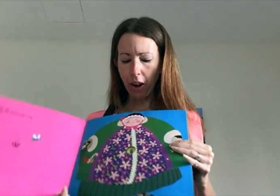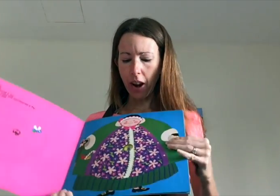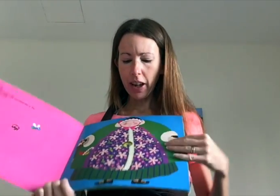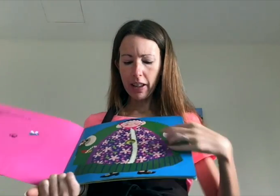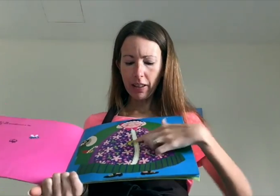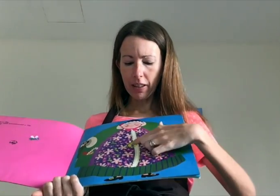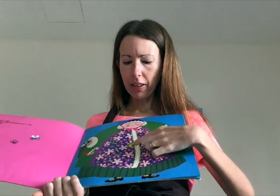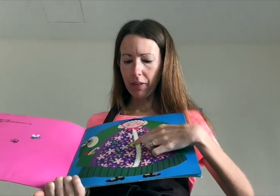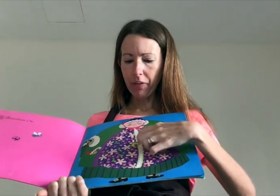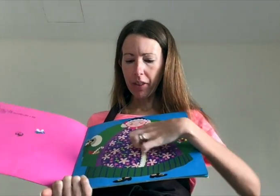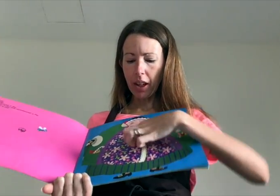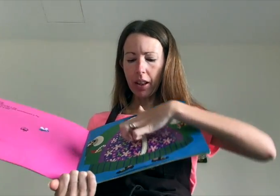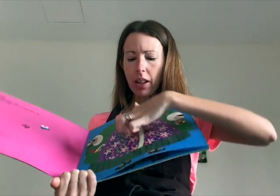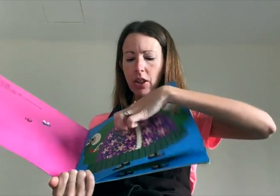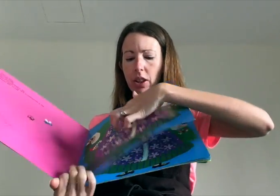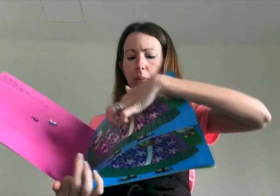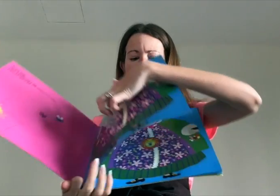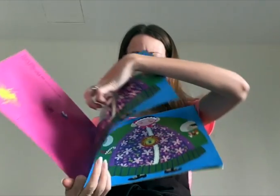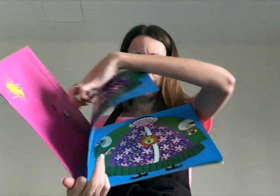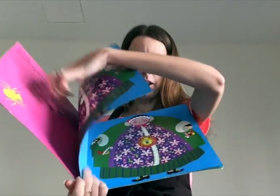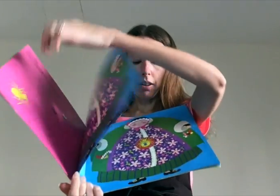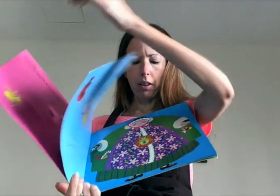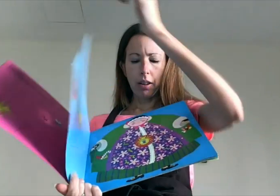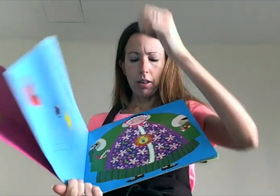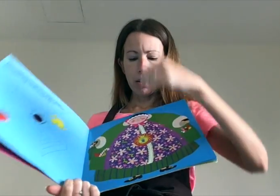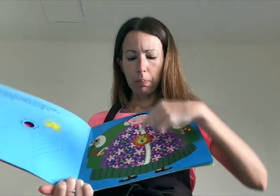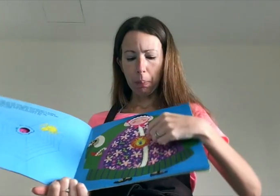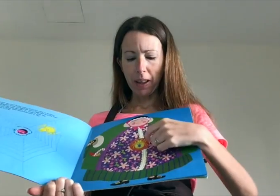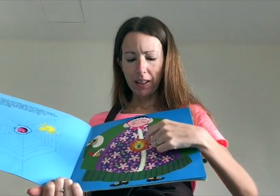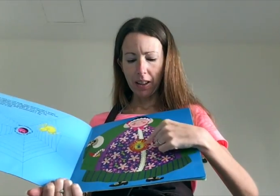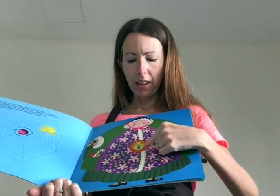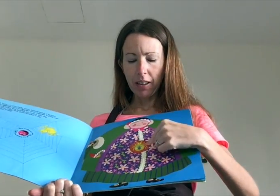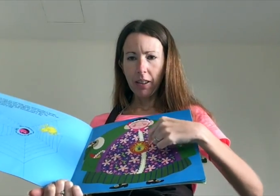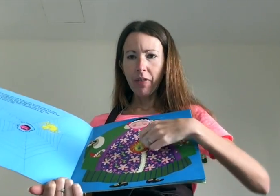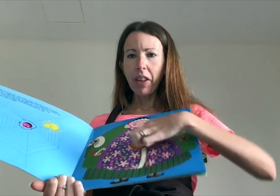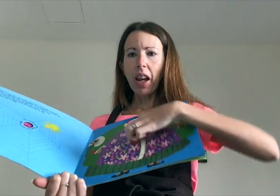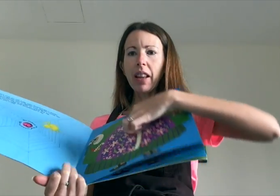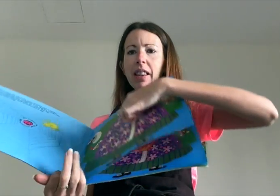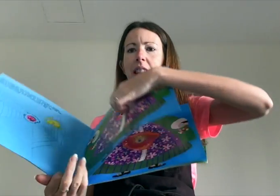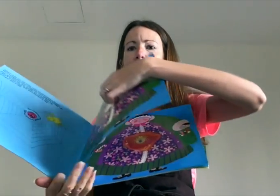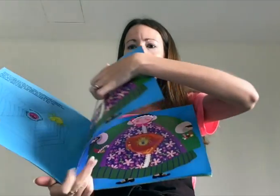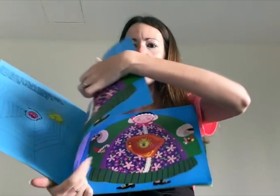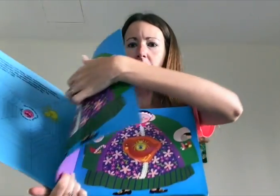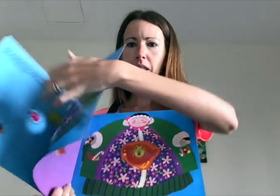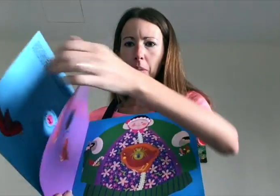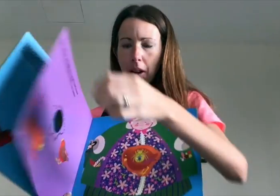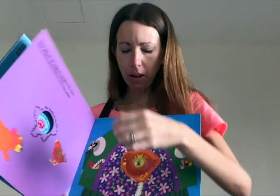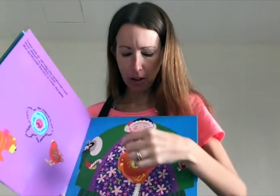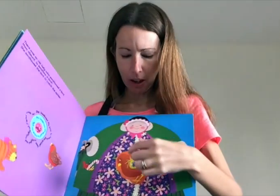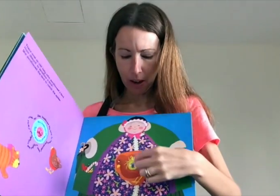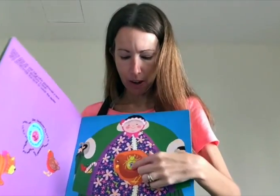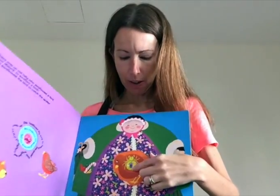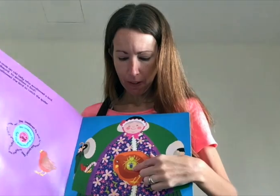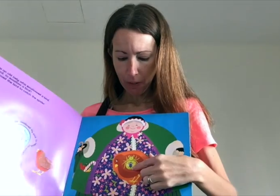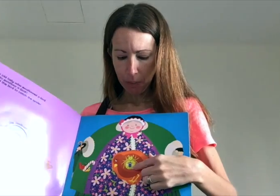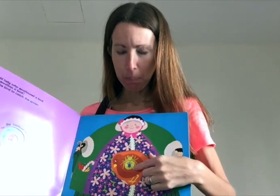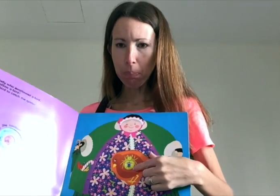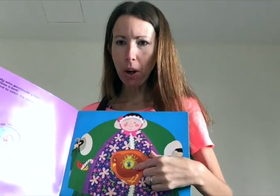fly. And then she swallowed a spider. And then she swallowed a